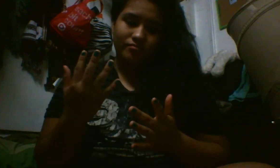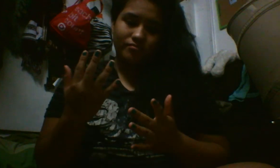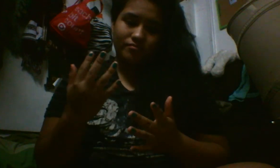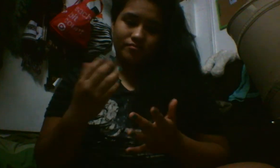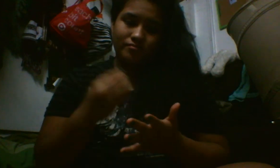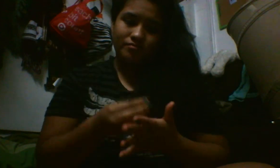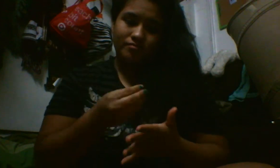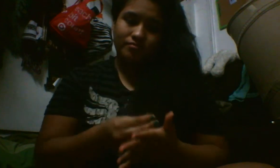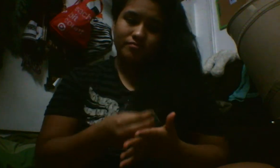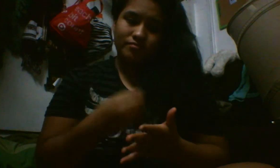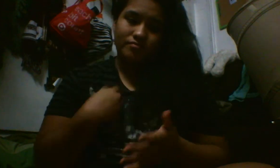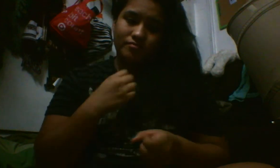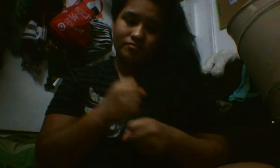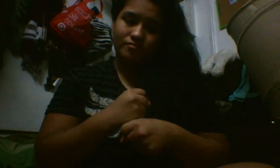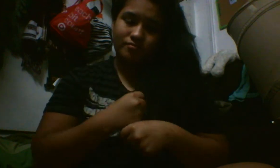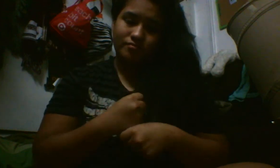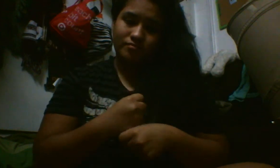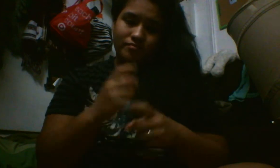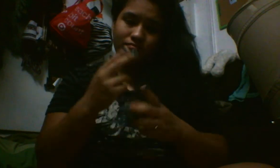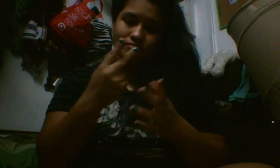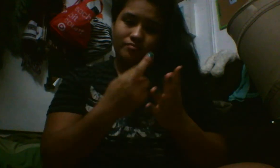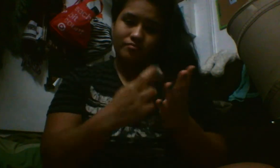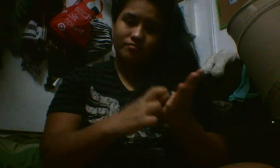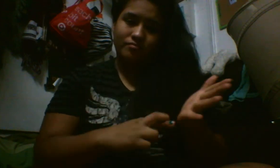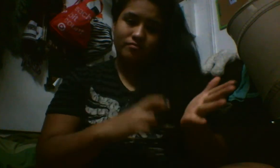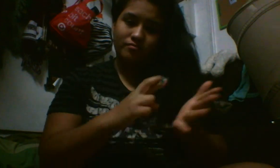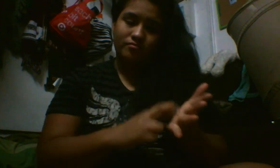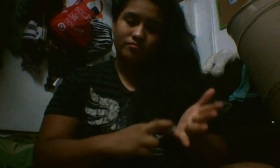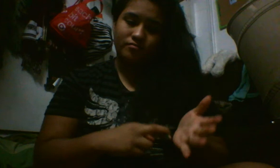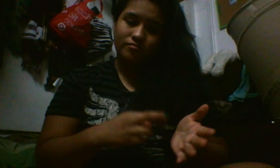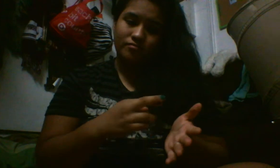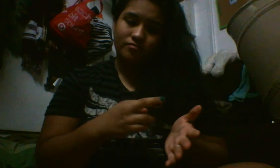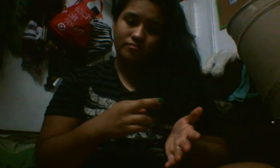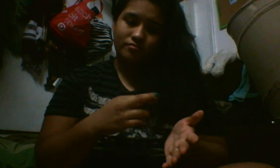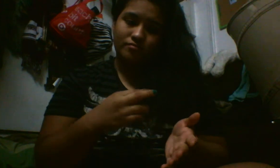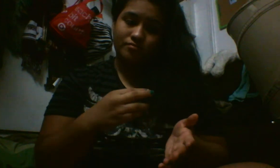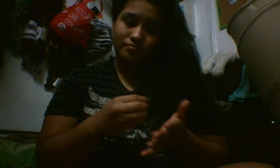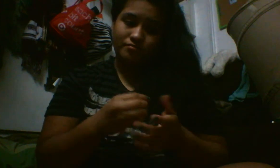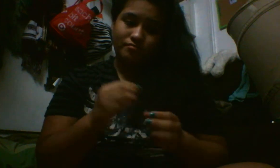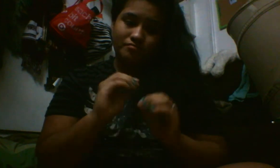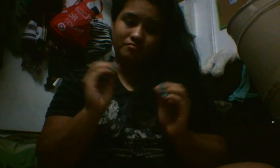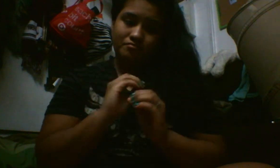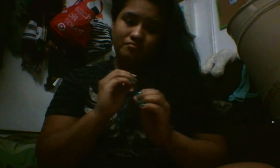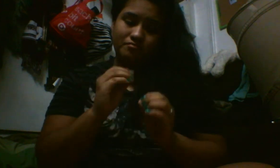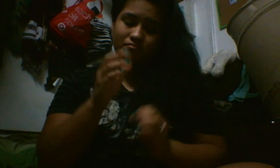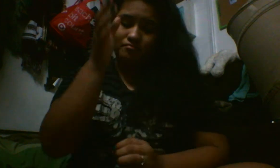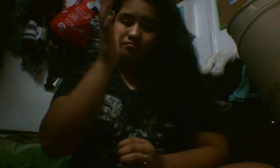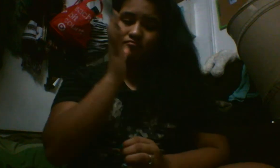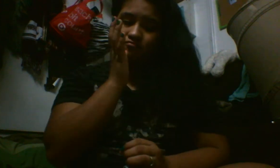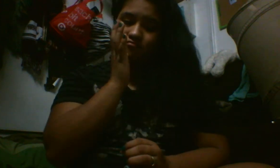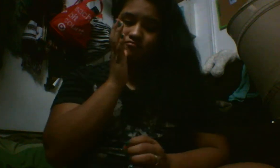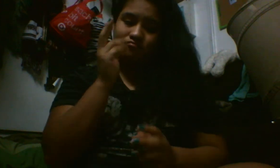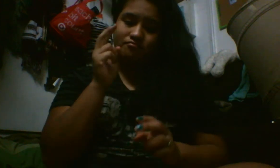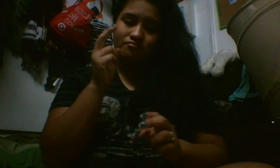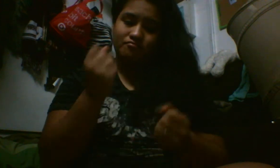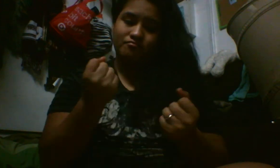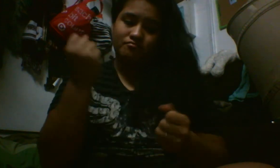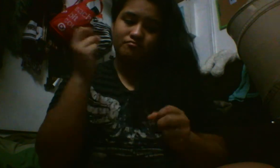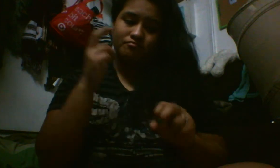money, and I'll make my own rules. Mama put the car in park out there in front